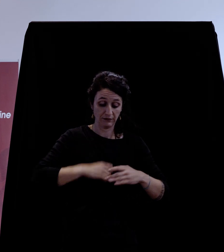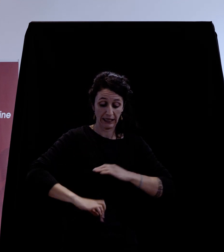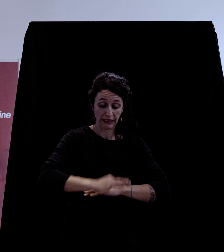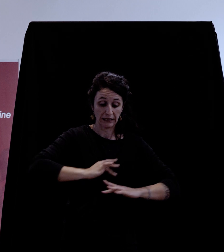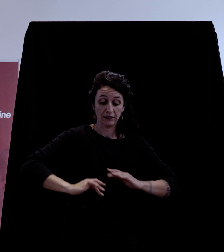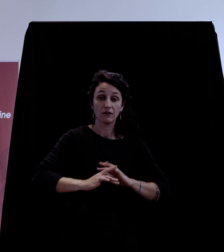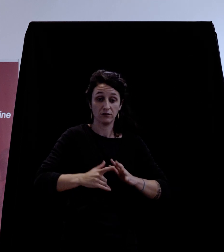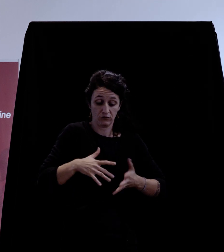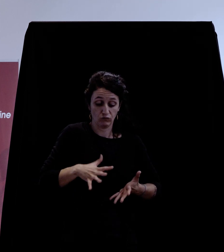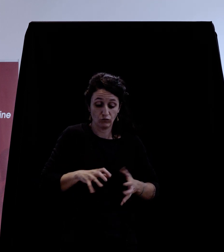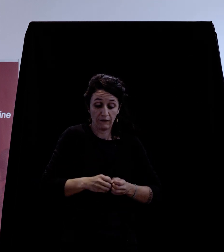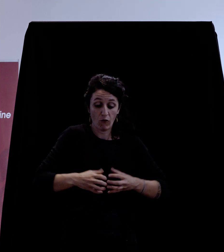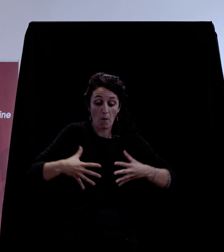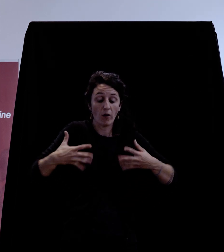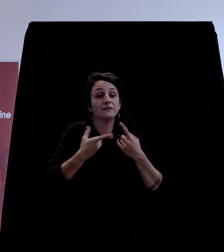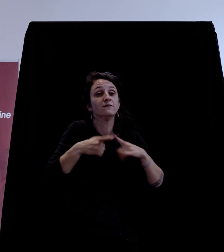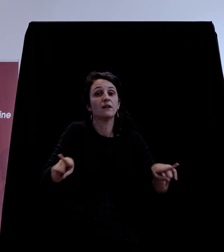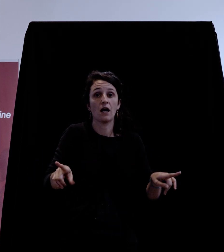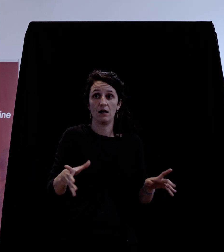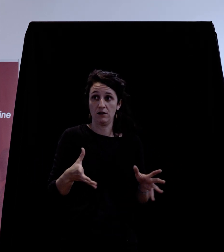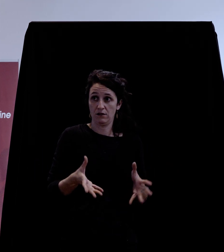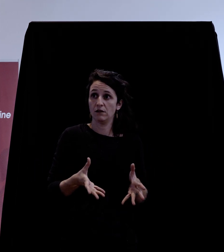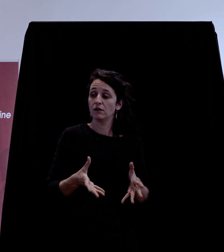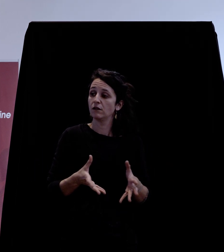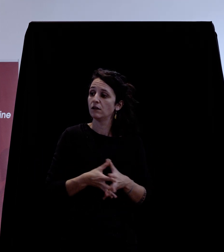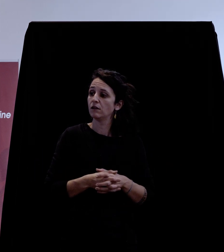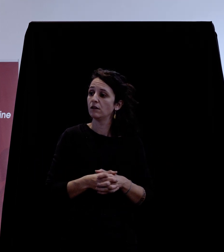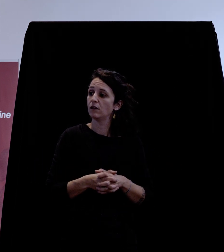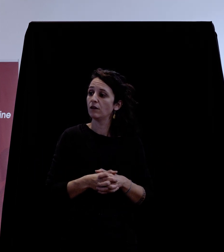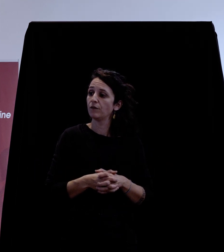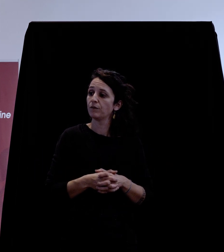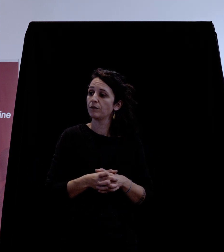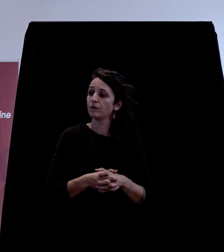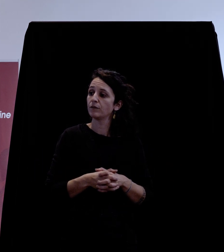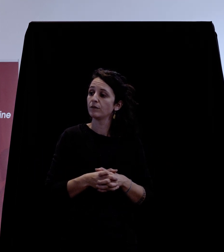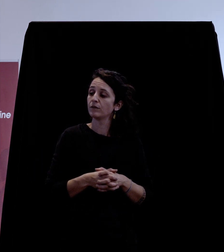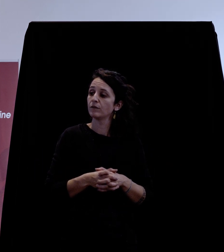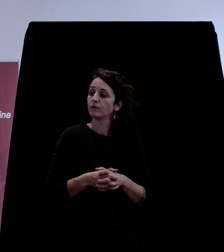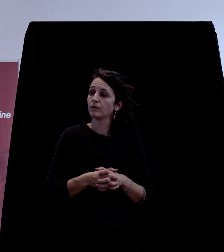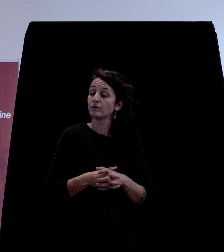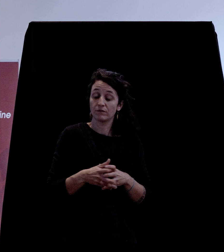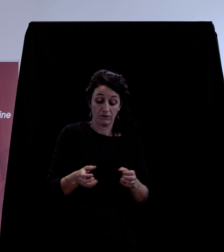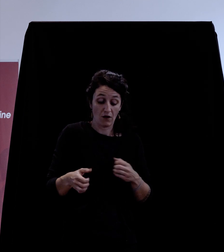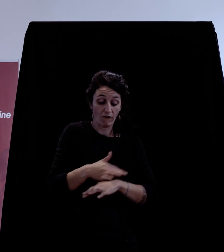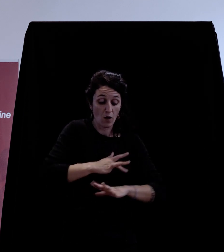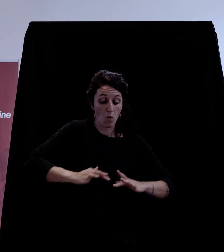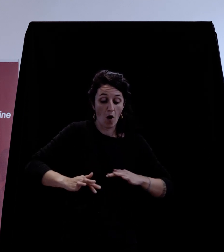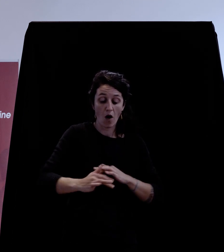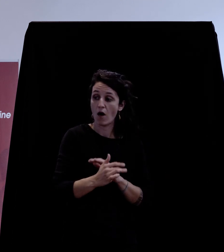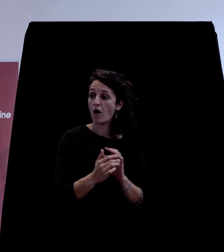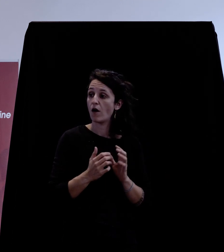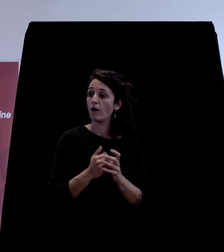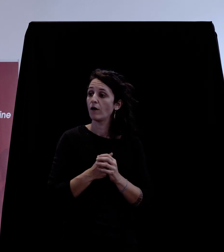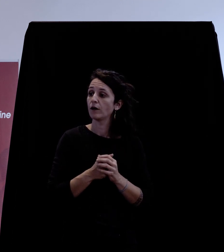that environment prenatally that might be ultimately leading to behavioral